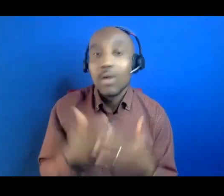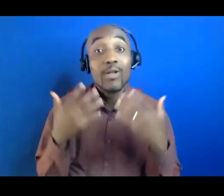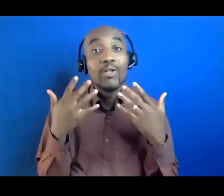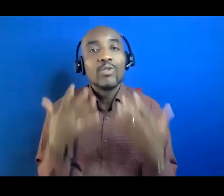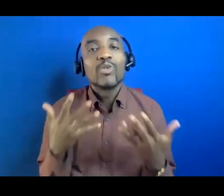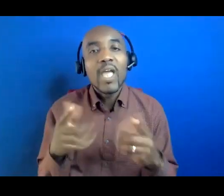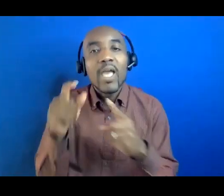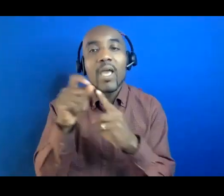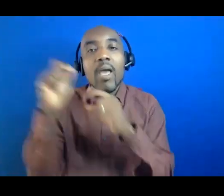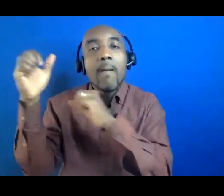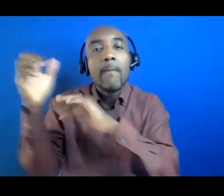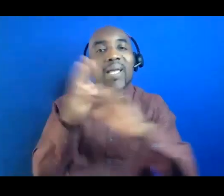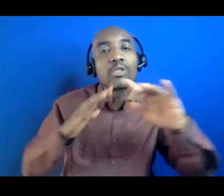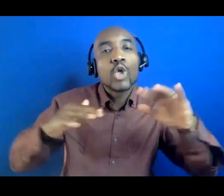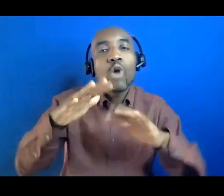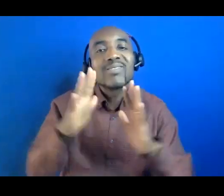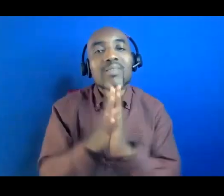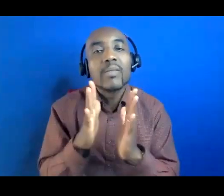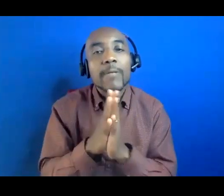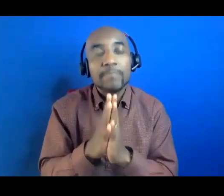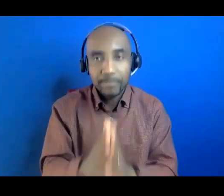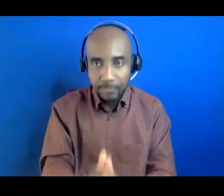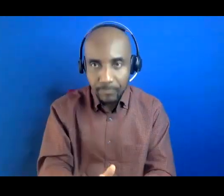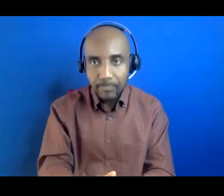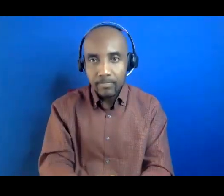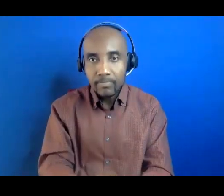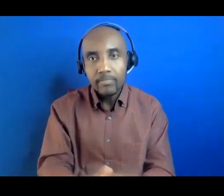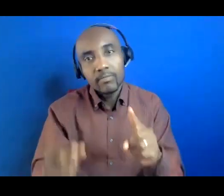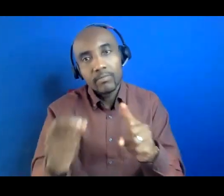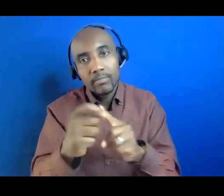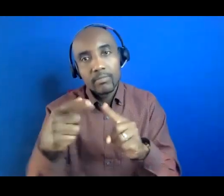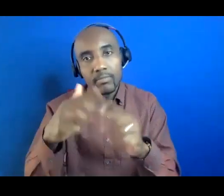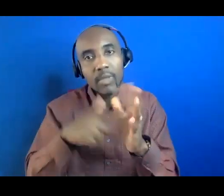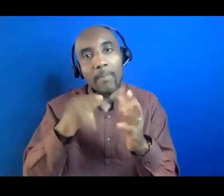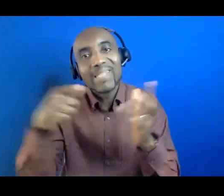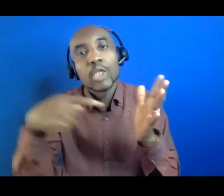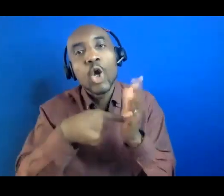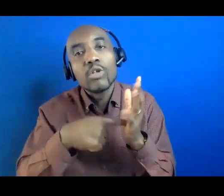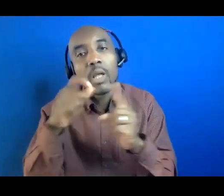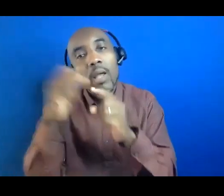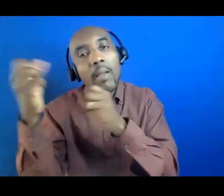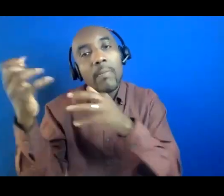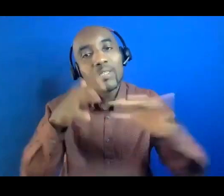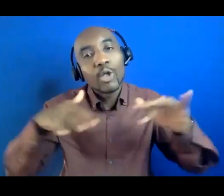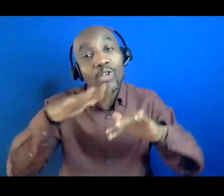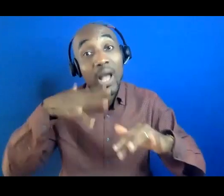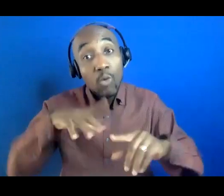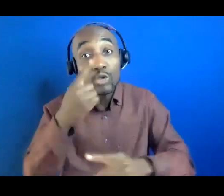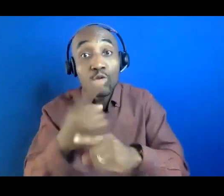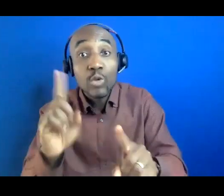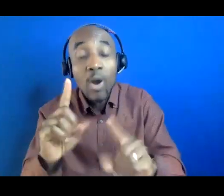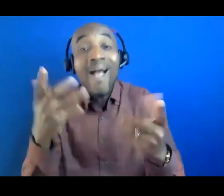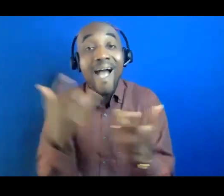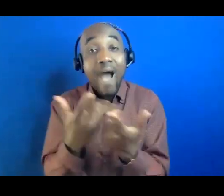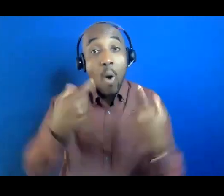Pentecost Sunday, and I want to talk to you about how to be a world changer for